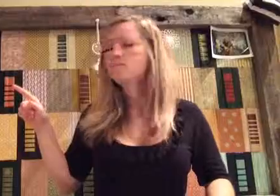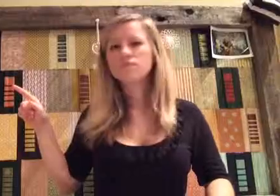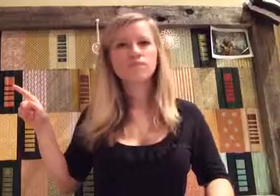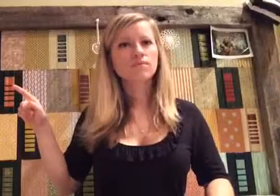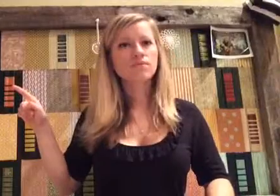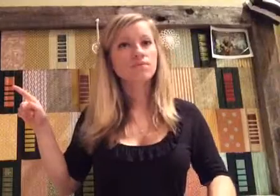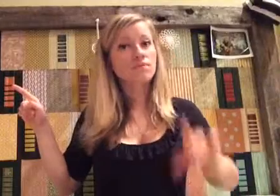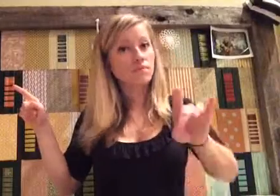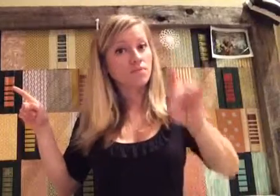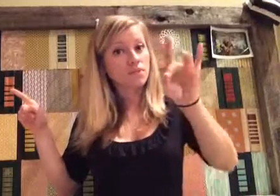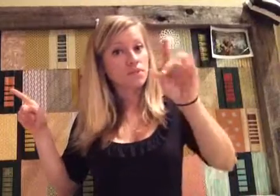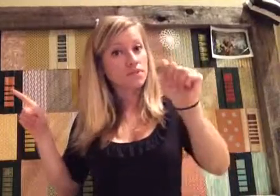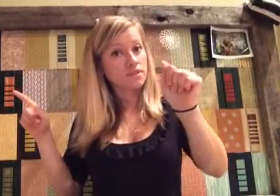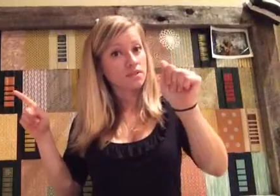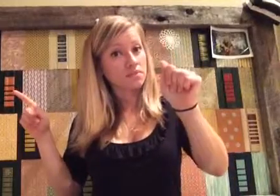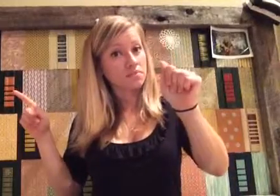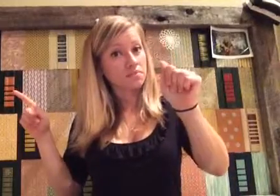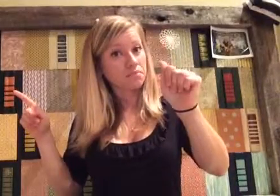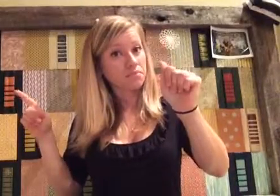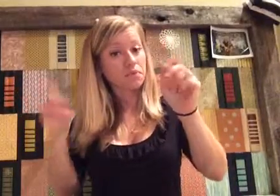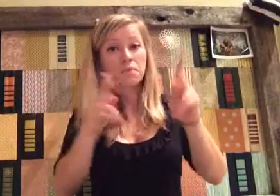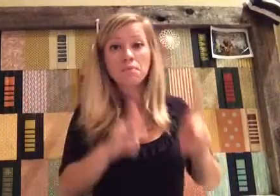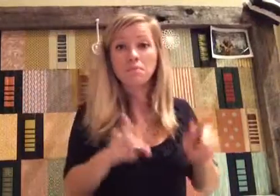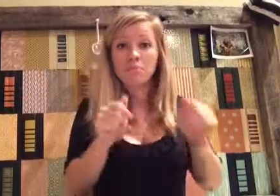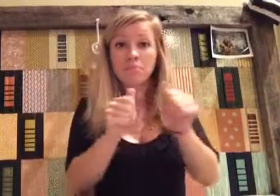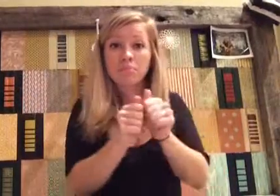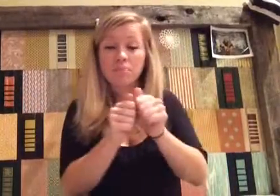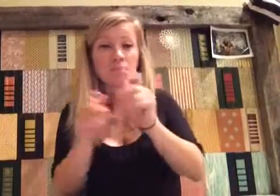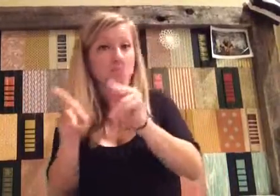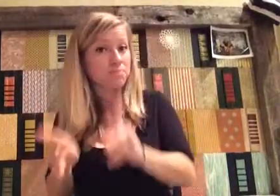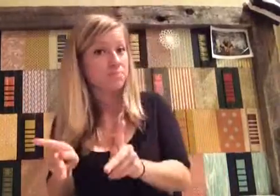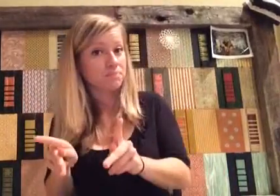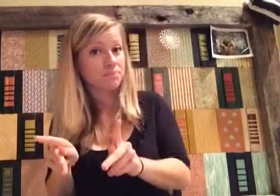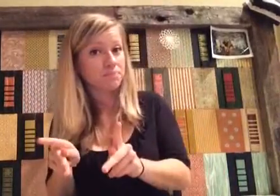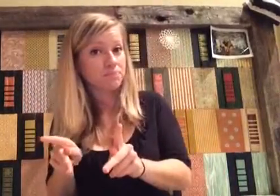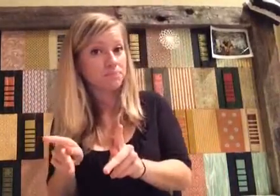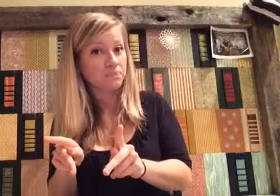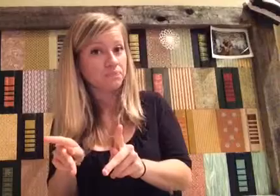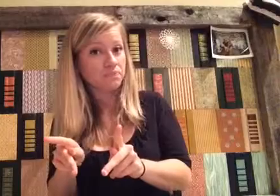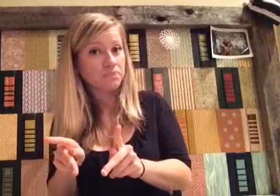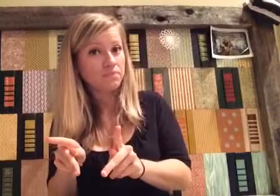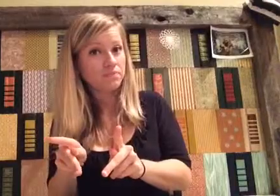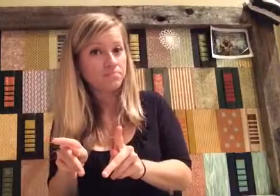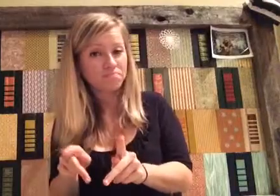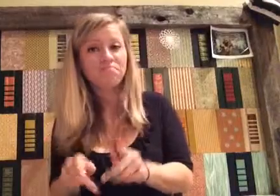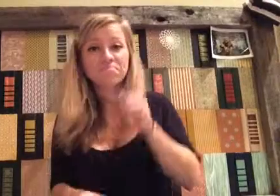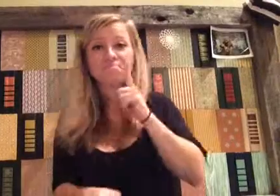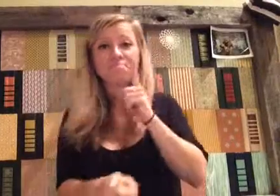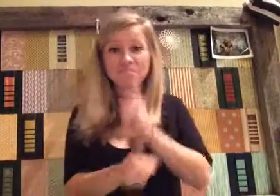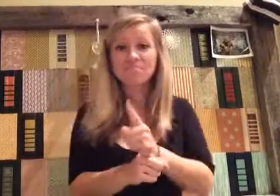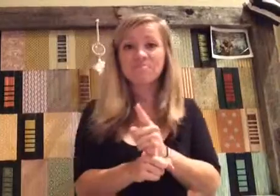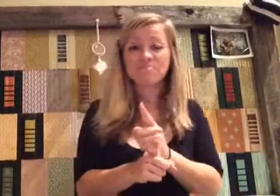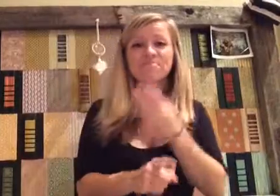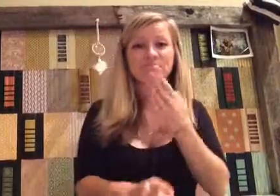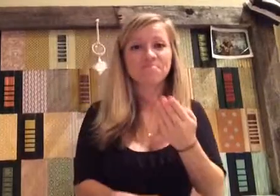Did you choose A, person versus person, as your answer? I think you've got this. Cinderella does not